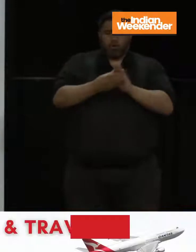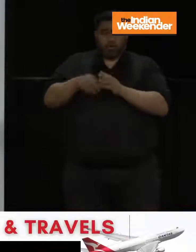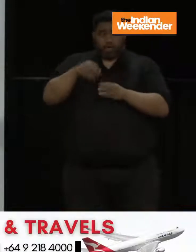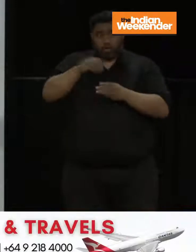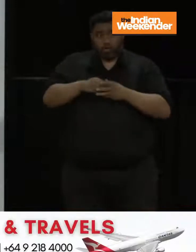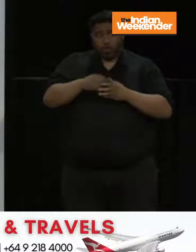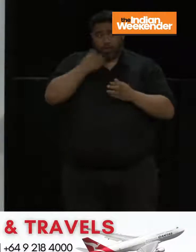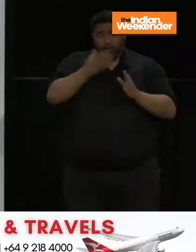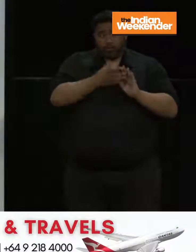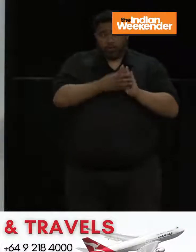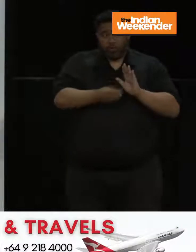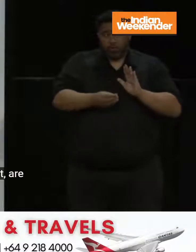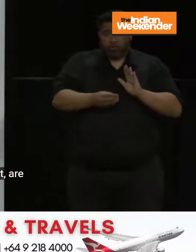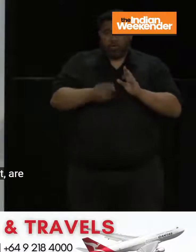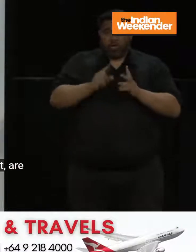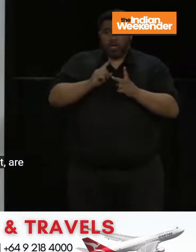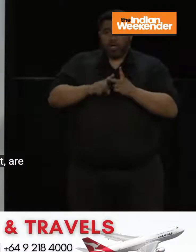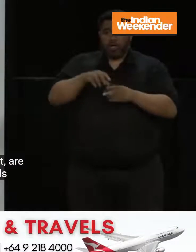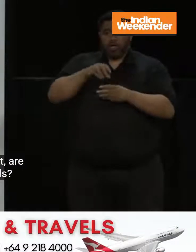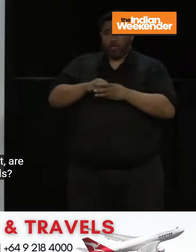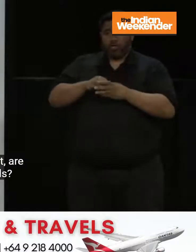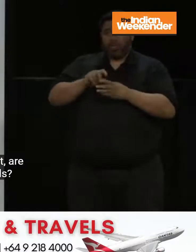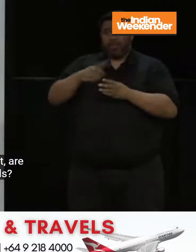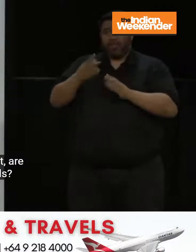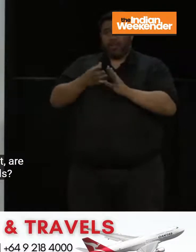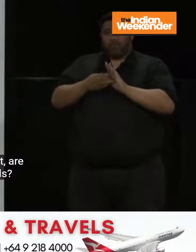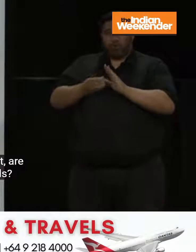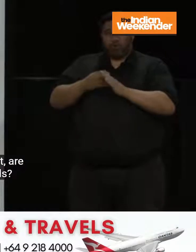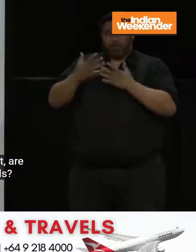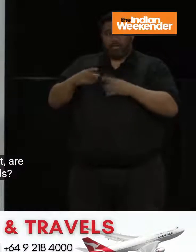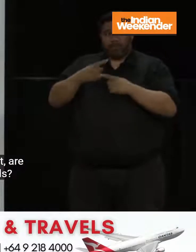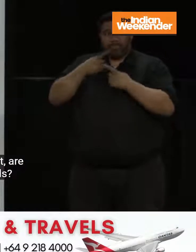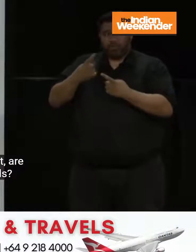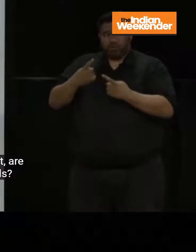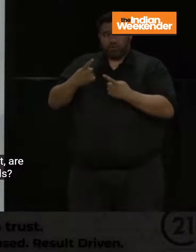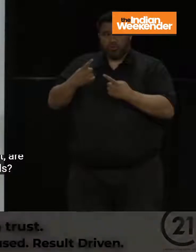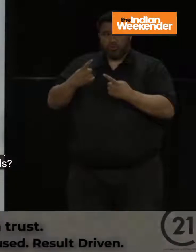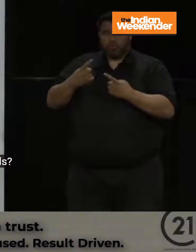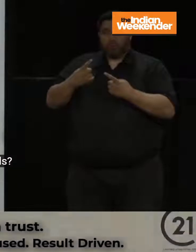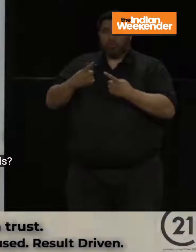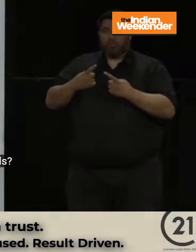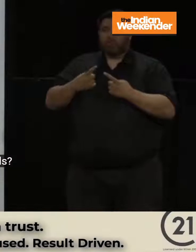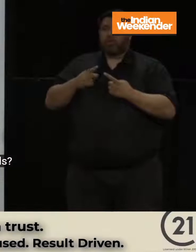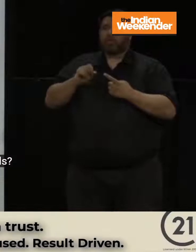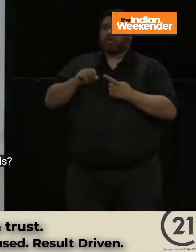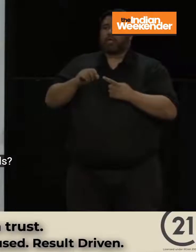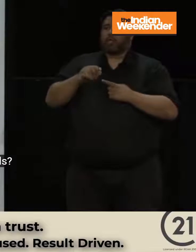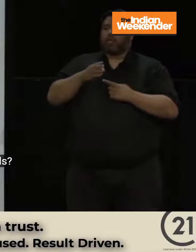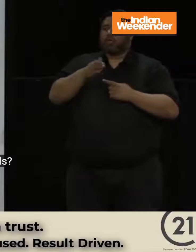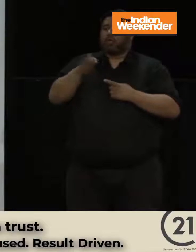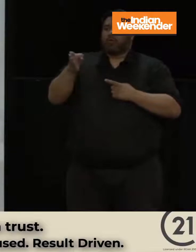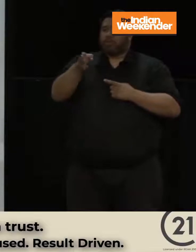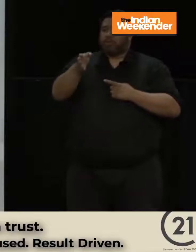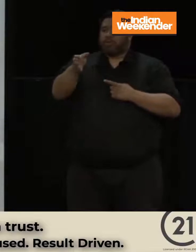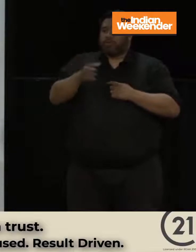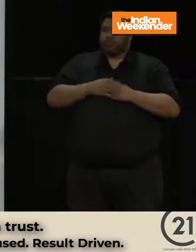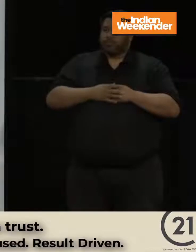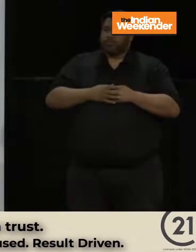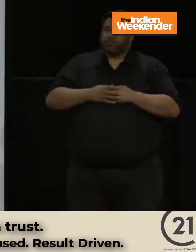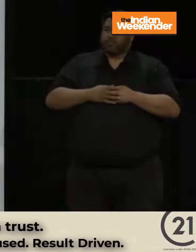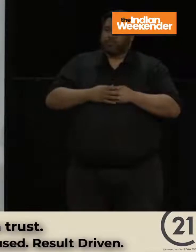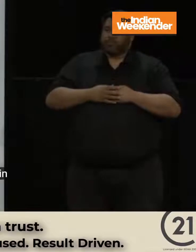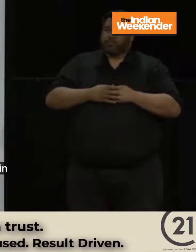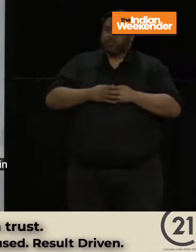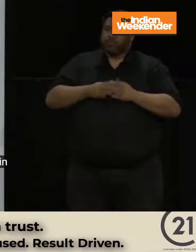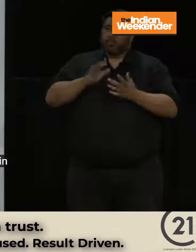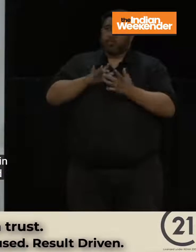models, including the ones that have just been mentioned and some of the ones that have been published in the media. Okay, I'll come back over here, yeah. So just on